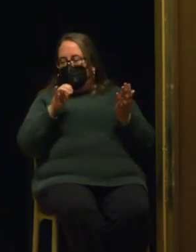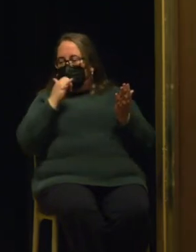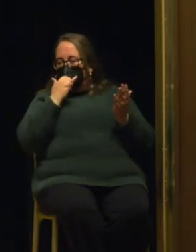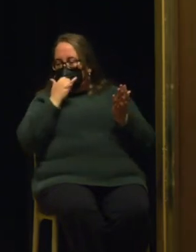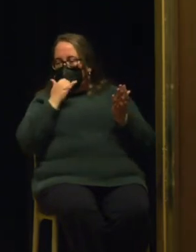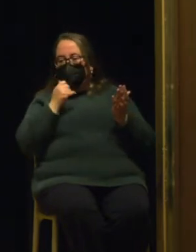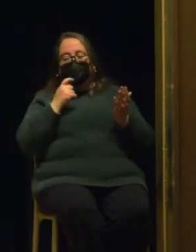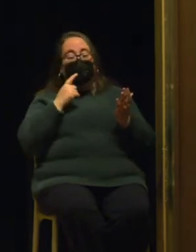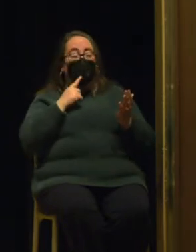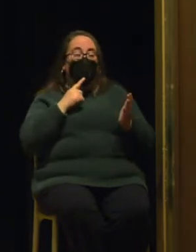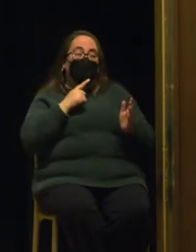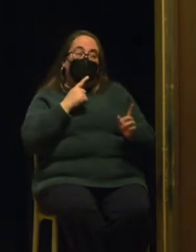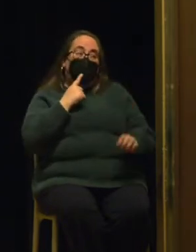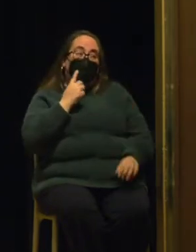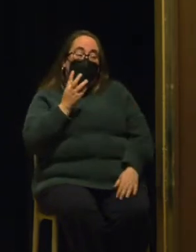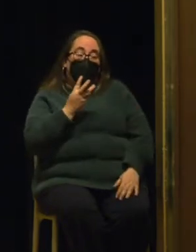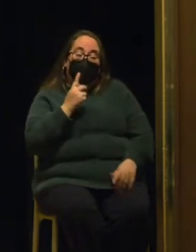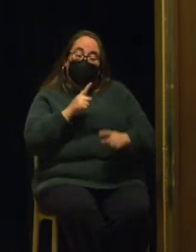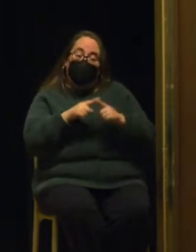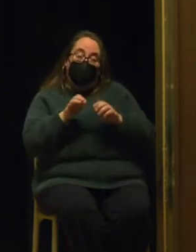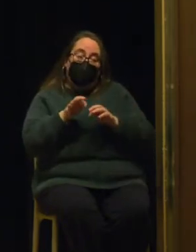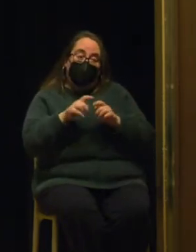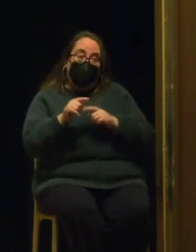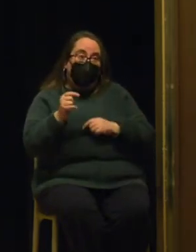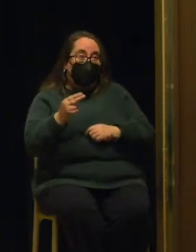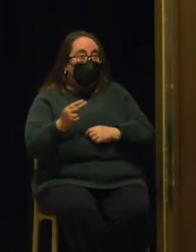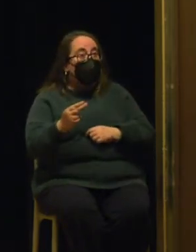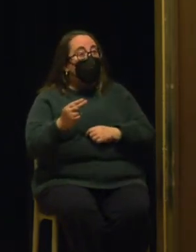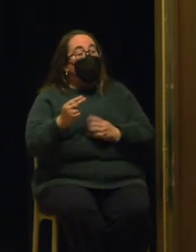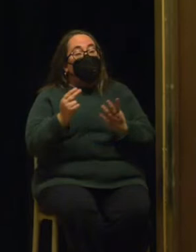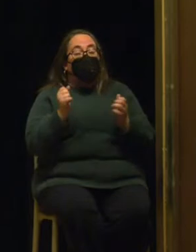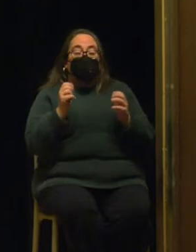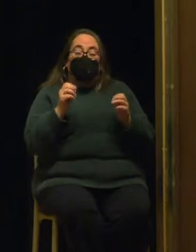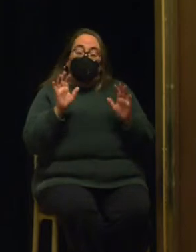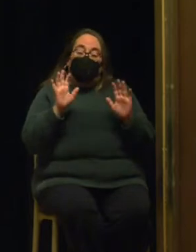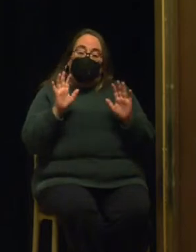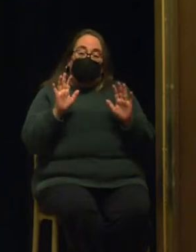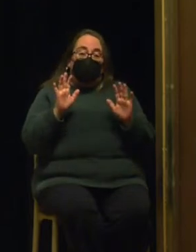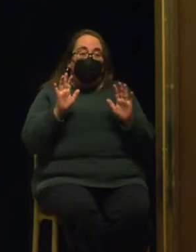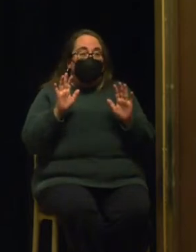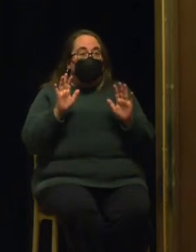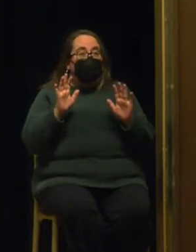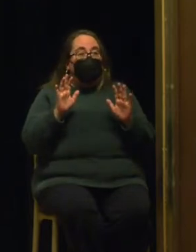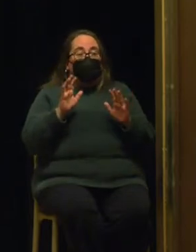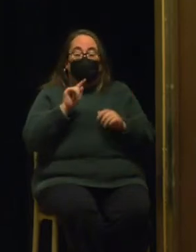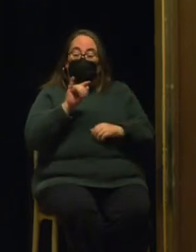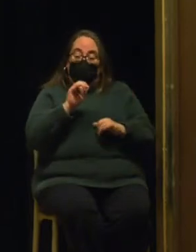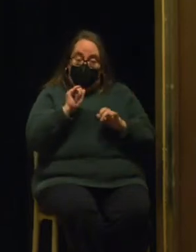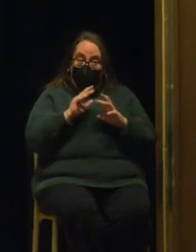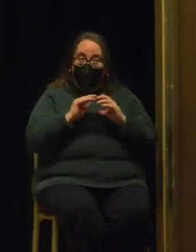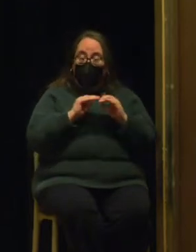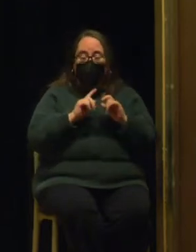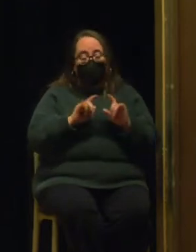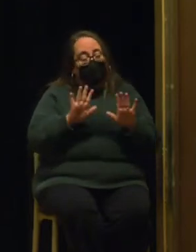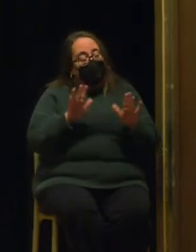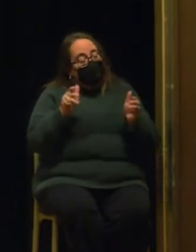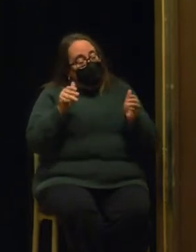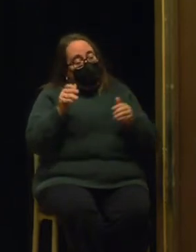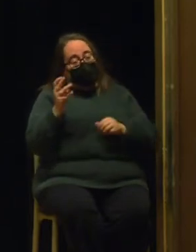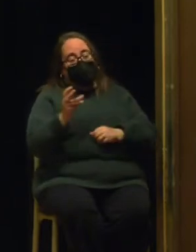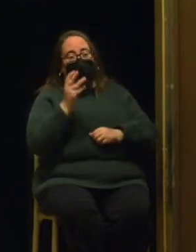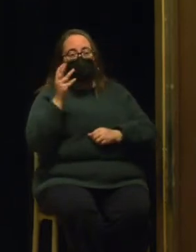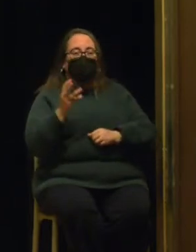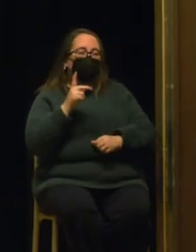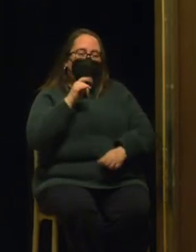said, he said Wednesday, we could wait till Thursday. It's not going to make a difference. I could get the typos printed up, but you know, that